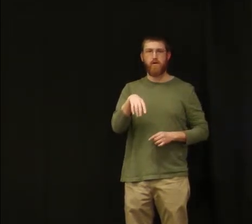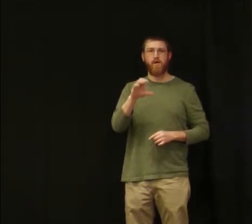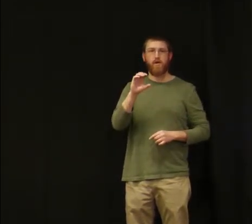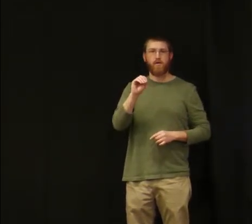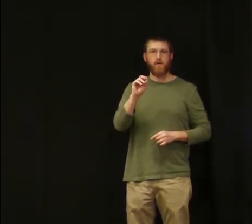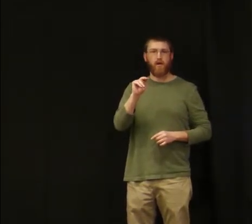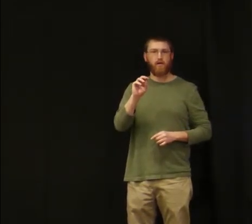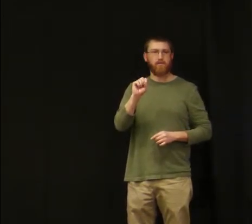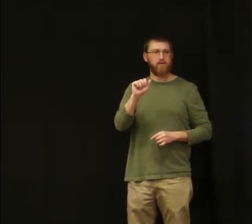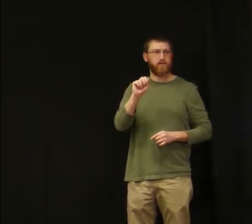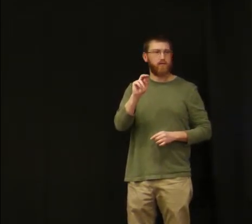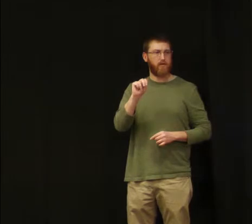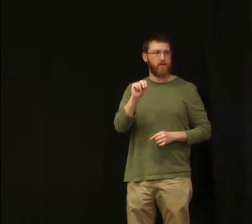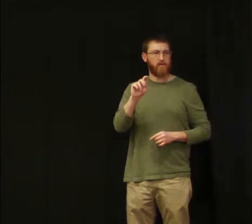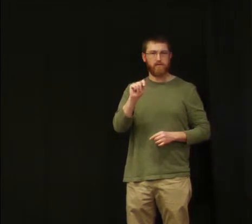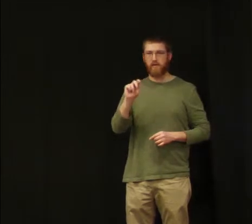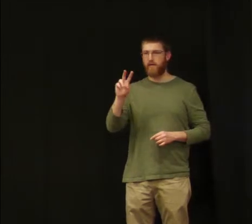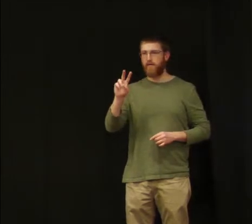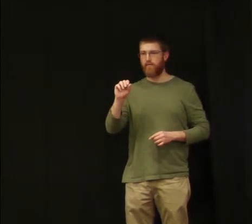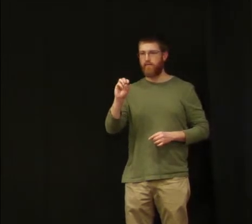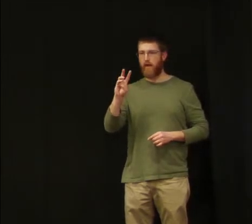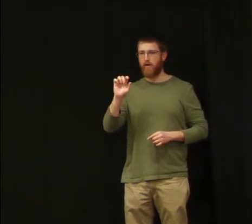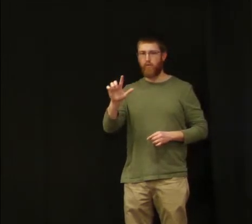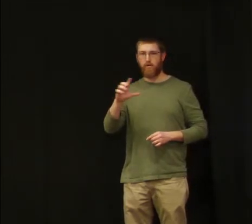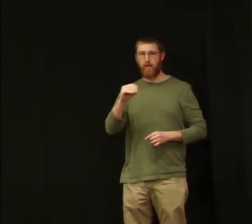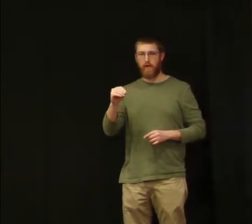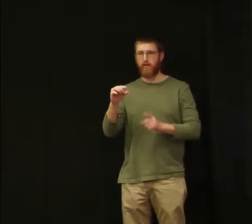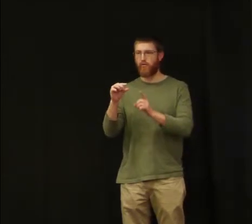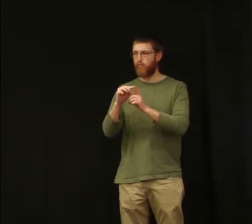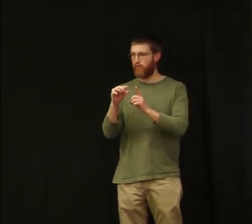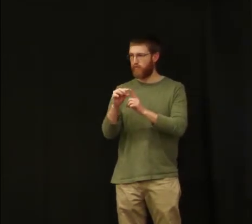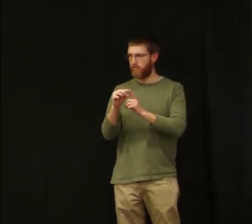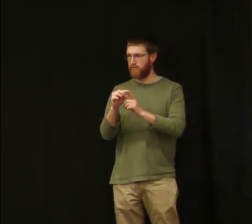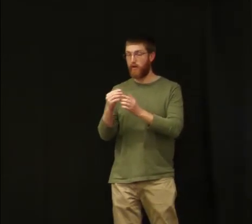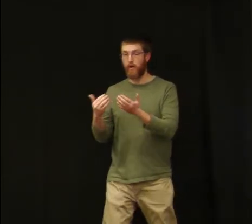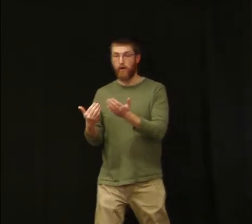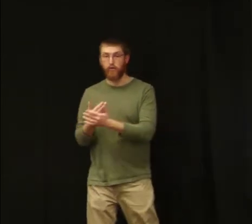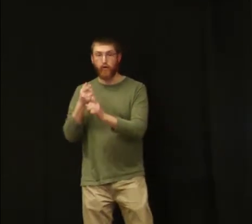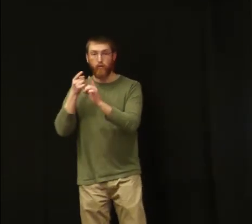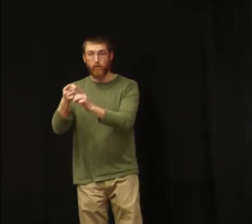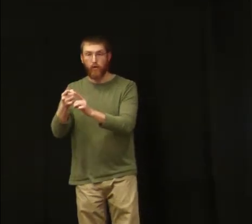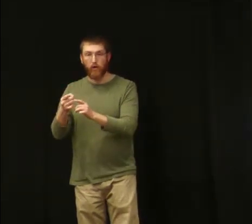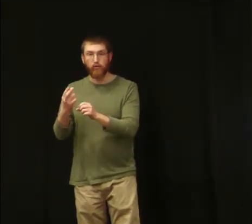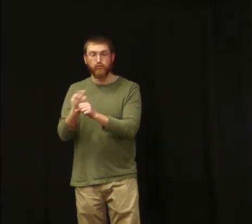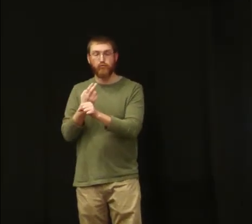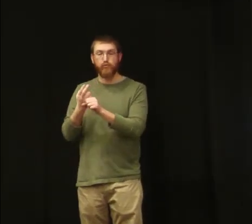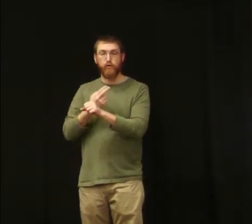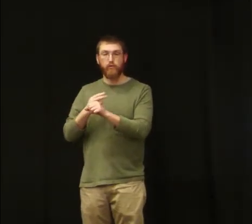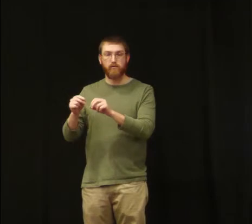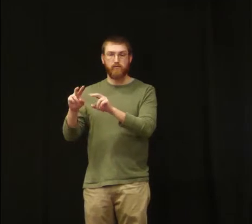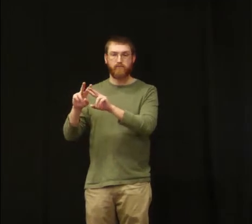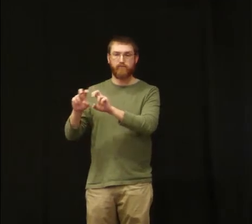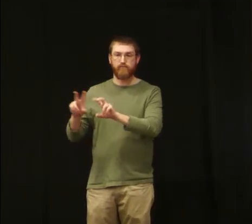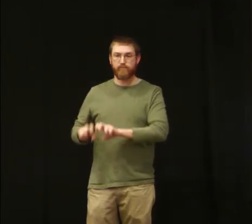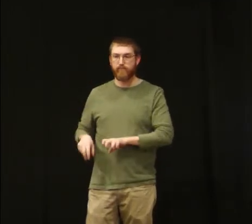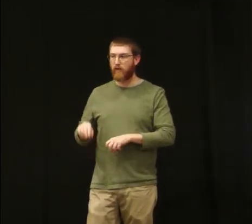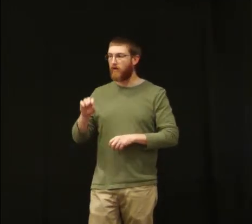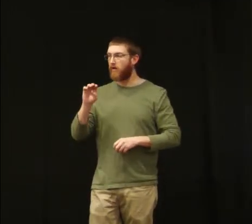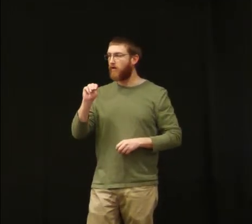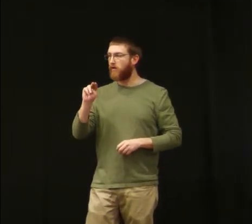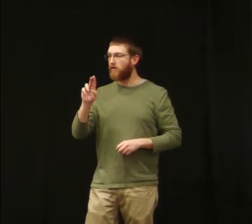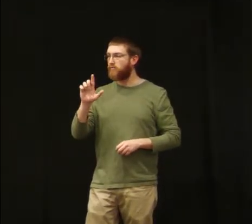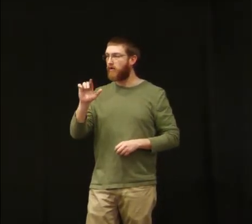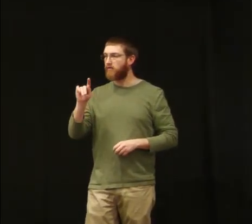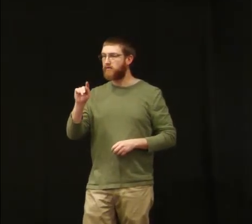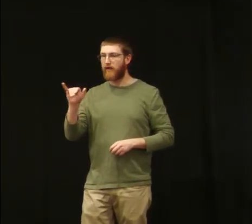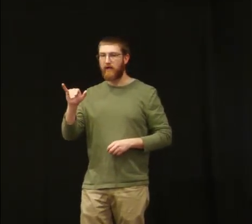consonant words, and the ARC determined that the new goal would focus on decoding multisyllabic words. Which would we